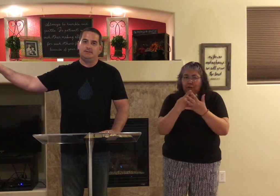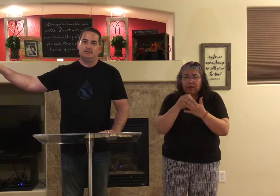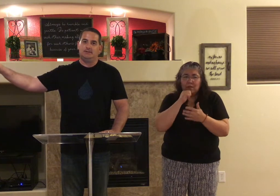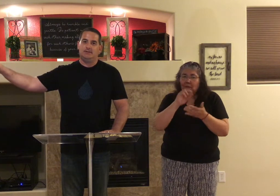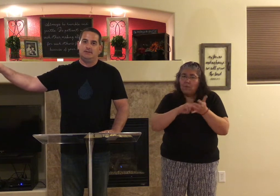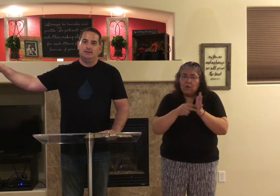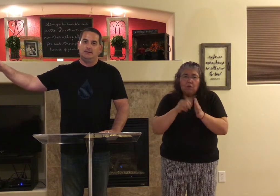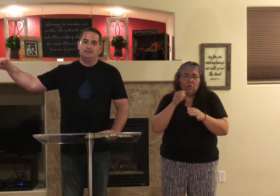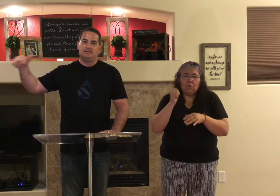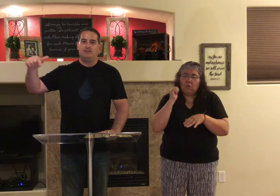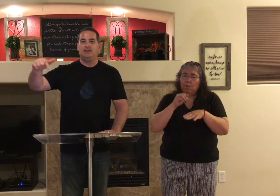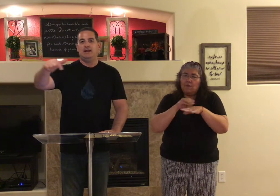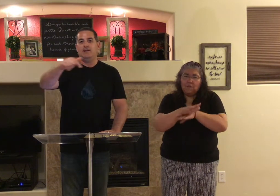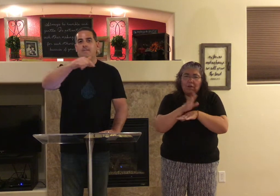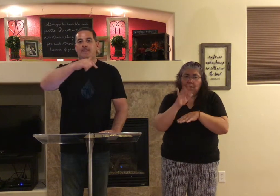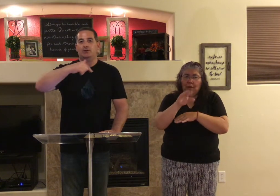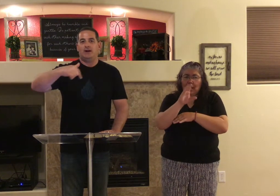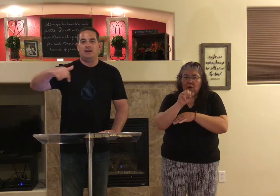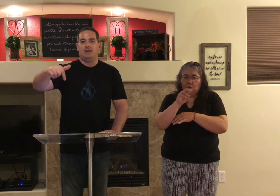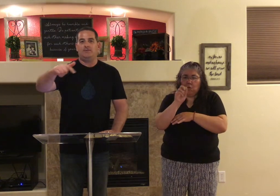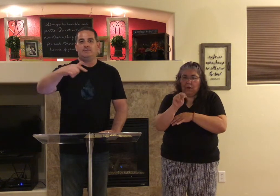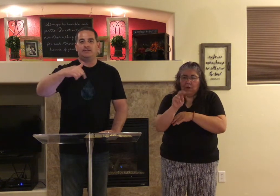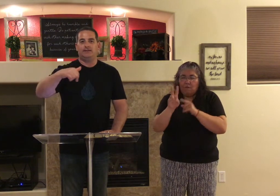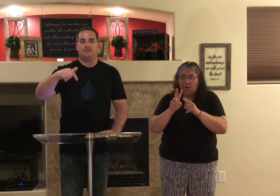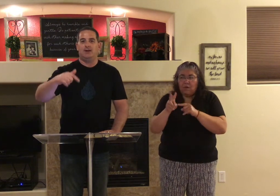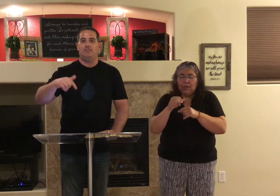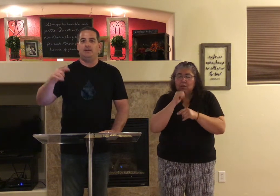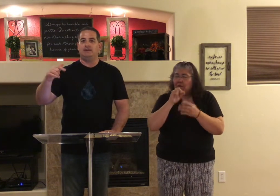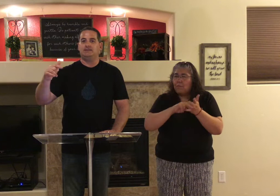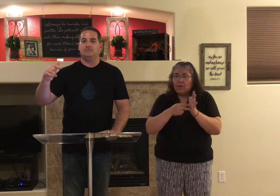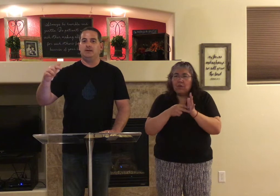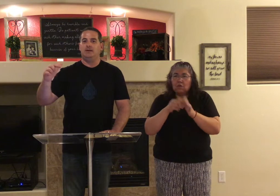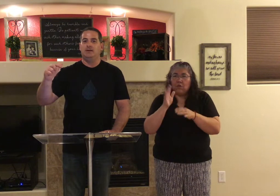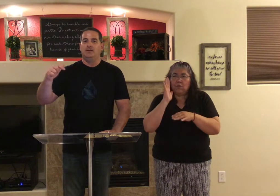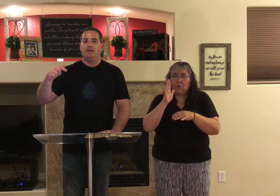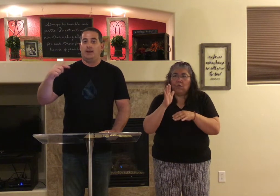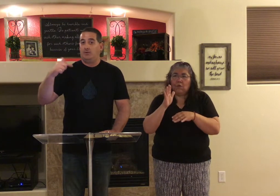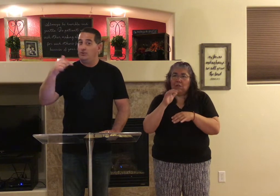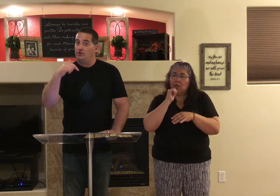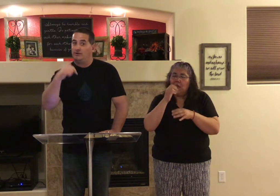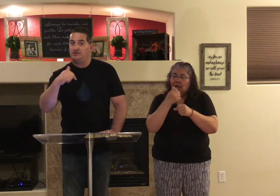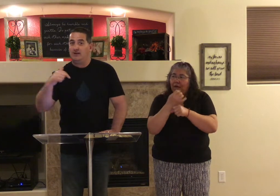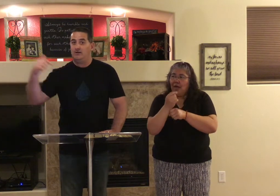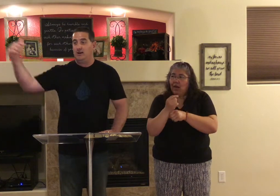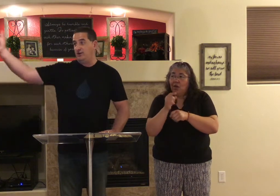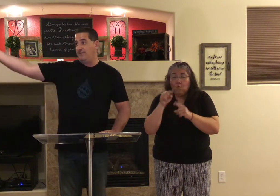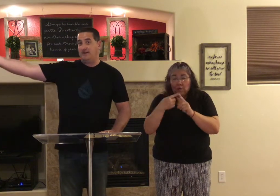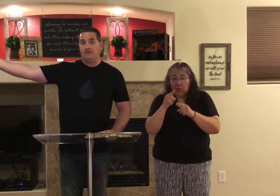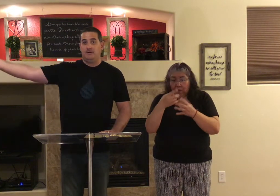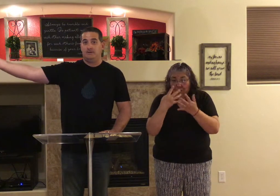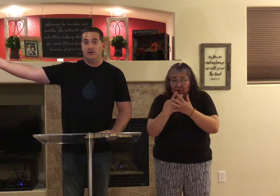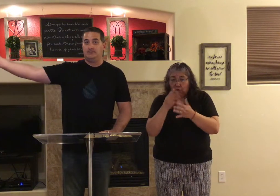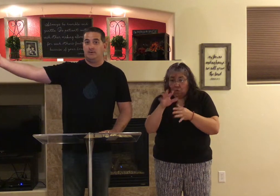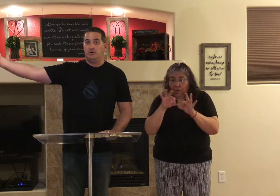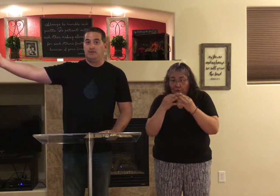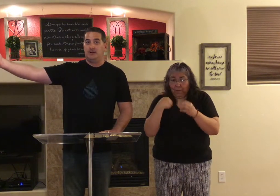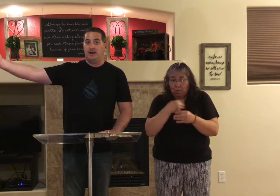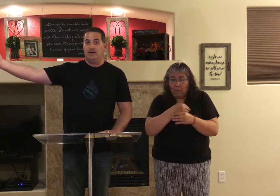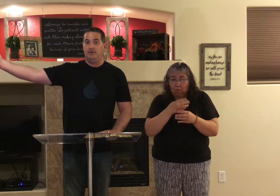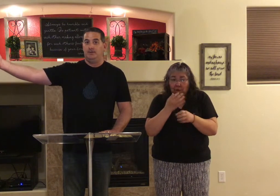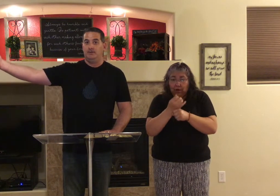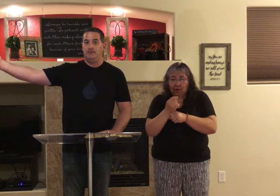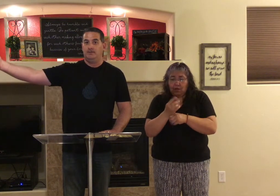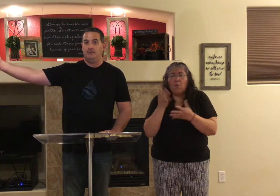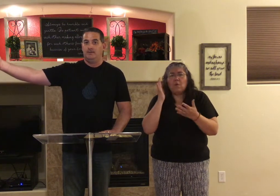coronavirus. Doesn't mean that you're not going to get it from cell to cell, but that doesn't mean, like, when you're in jail and your family member gets it, what's